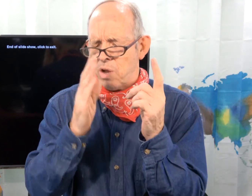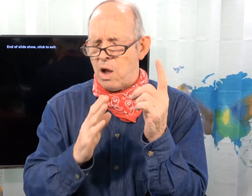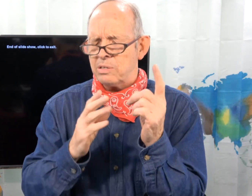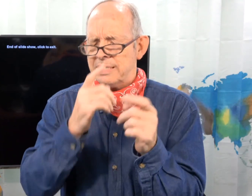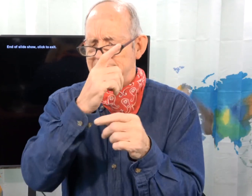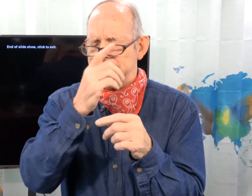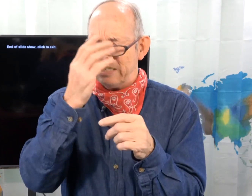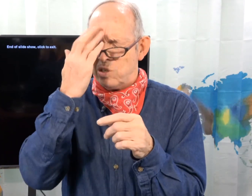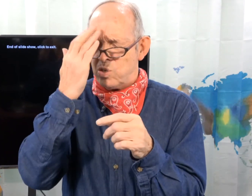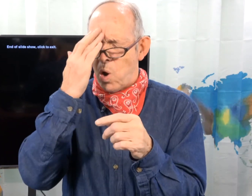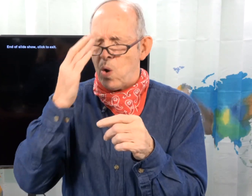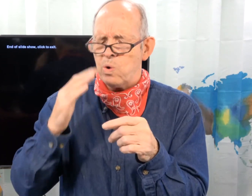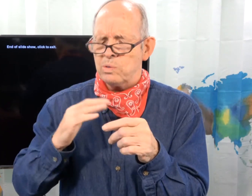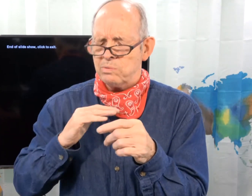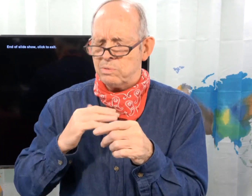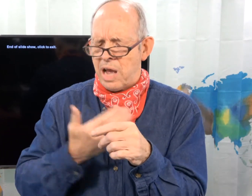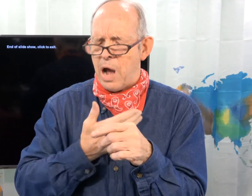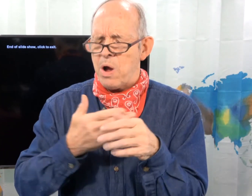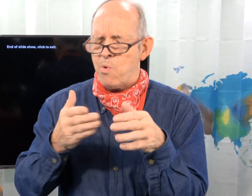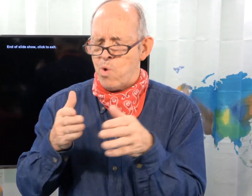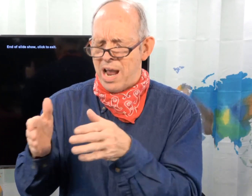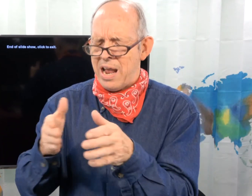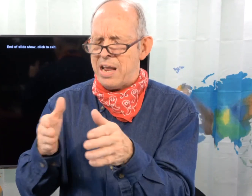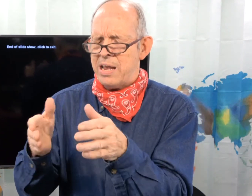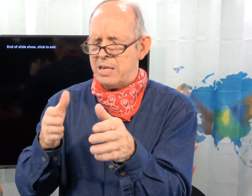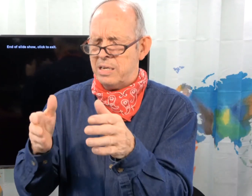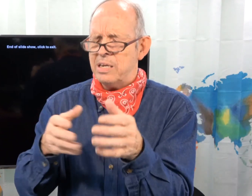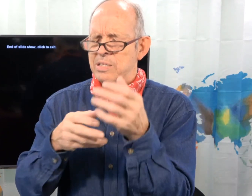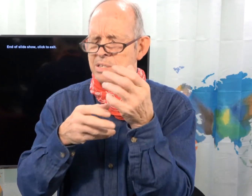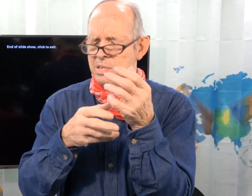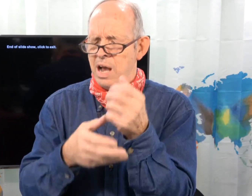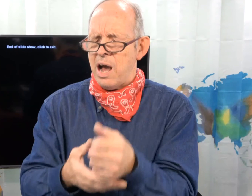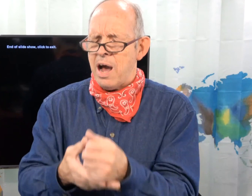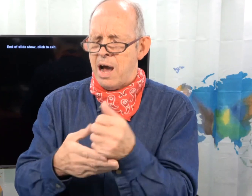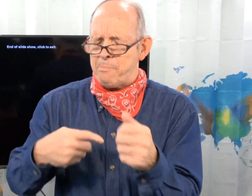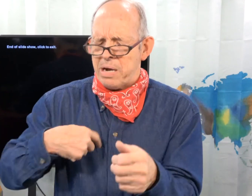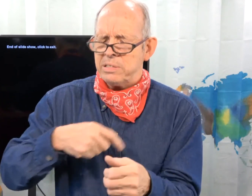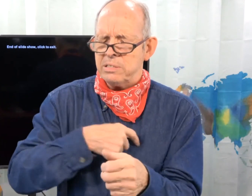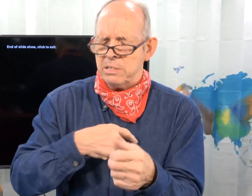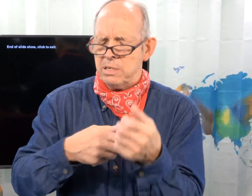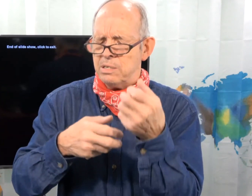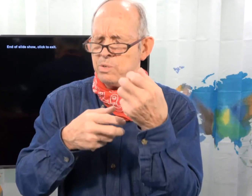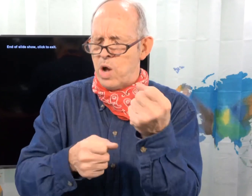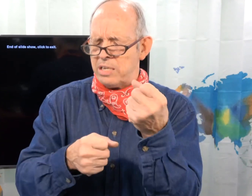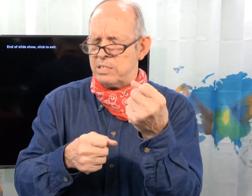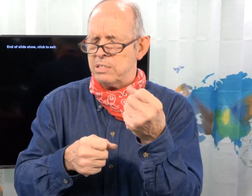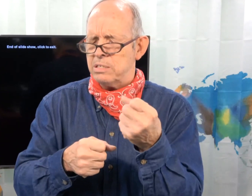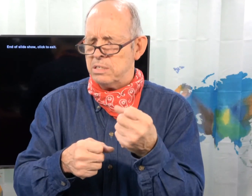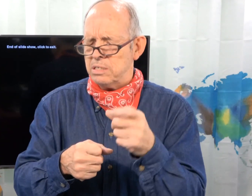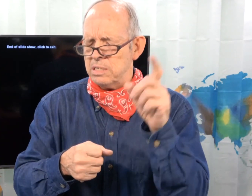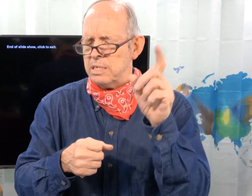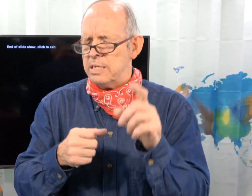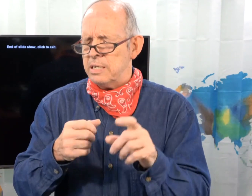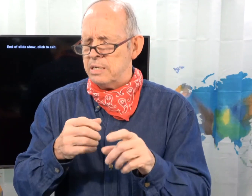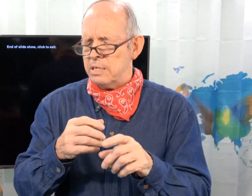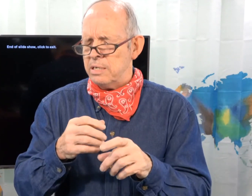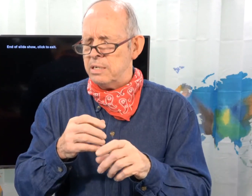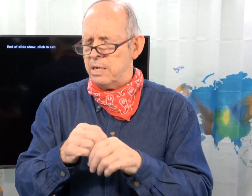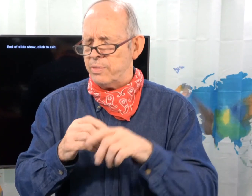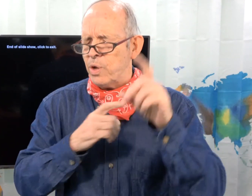God, you know our way. Help us trust in the